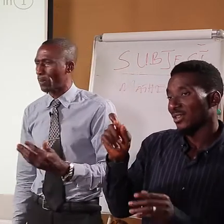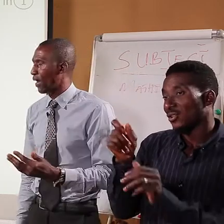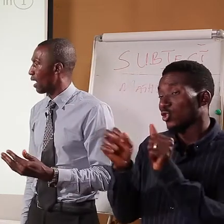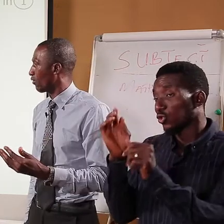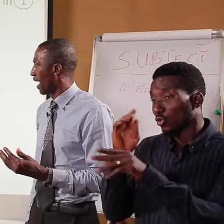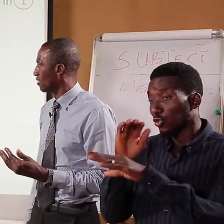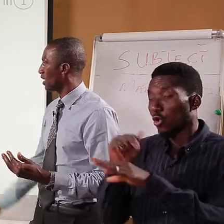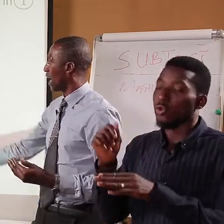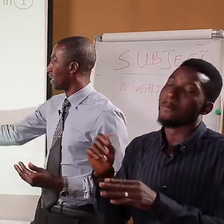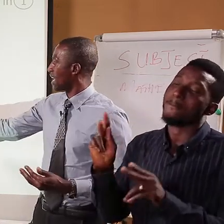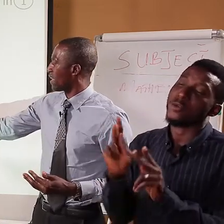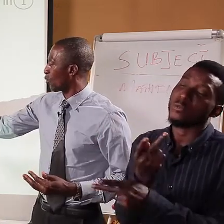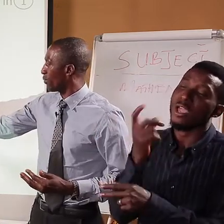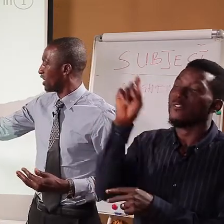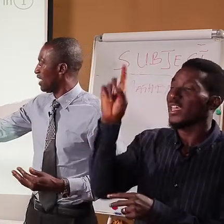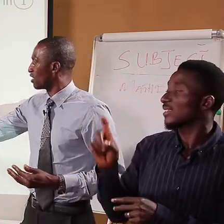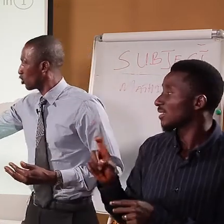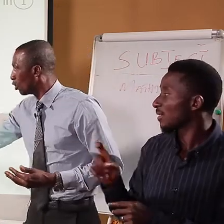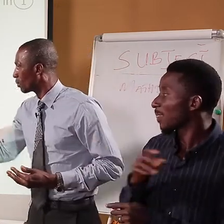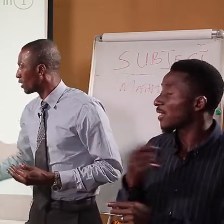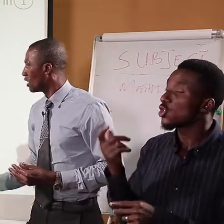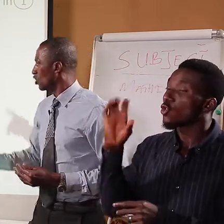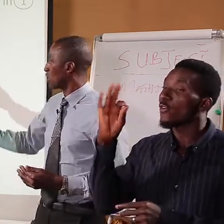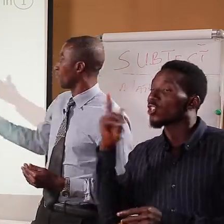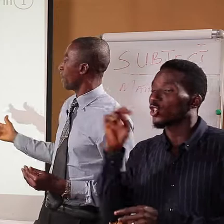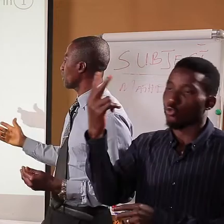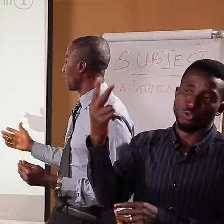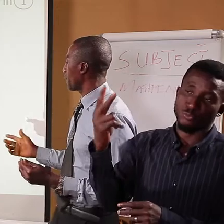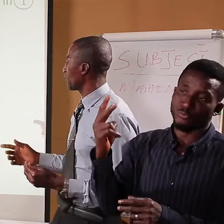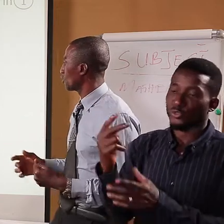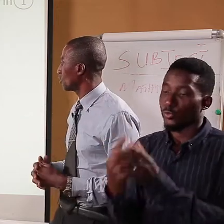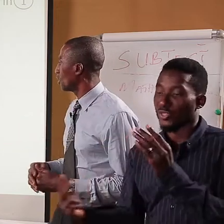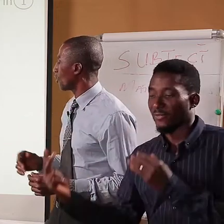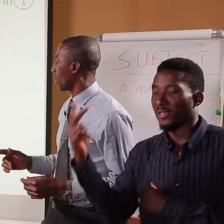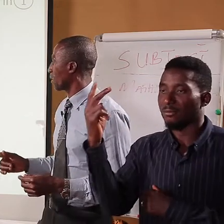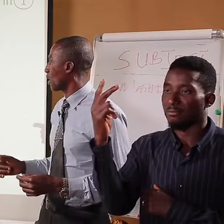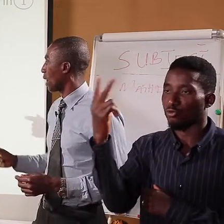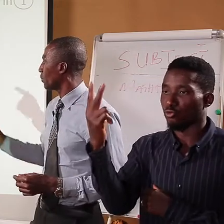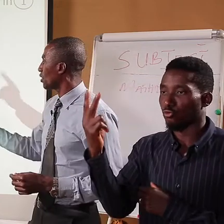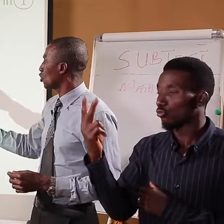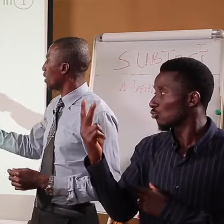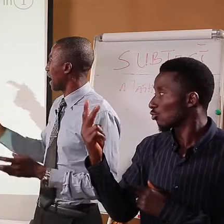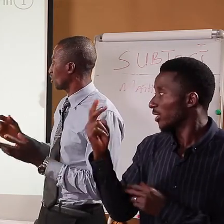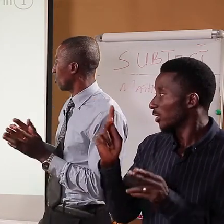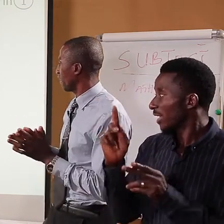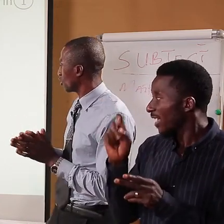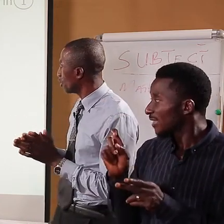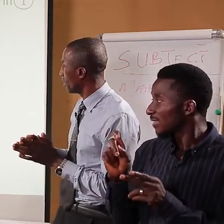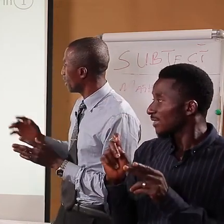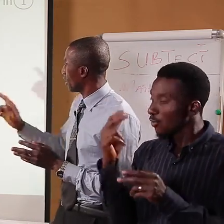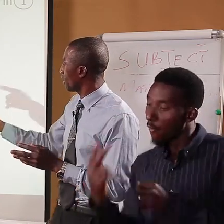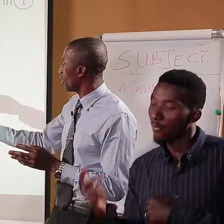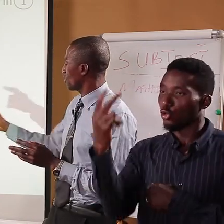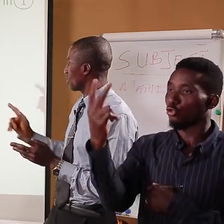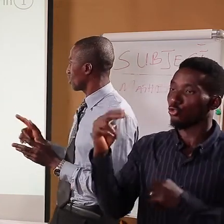the multiplier of x, and here the coefficient is 2. So divide both sides by 2, we are going to have 2x over